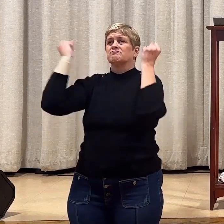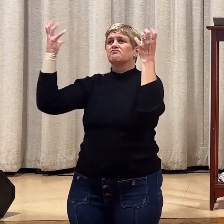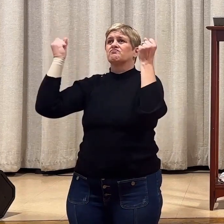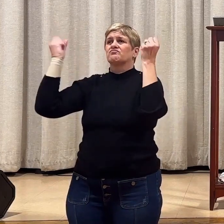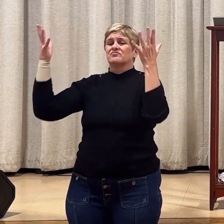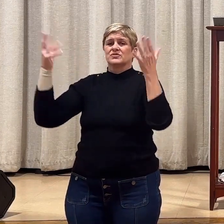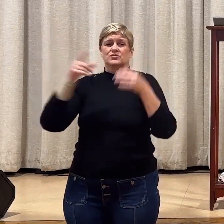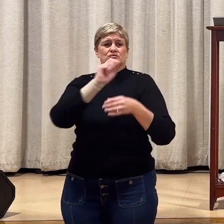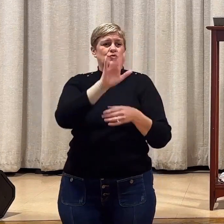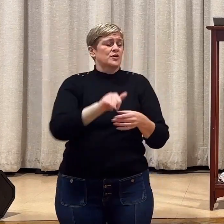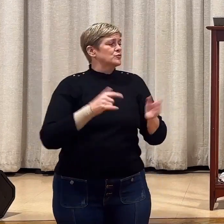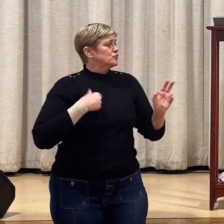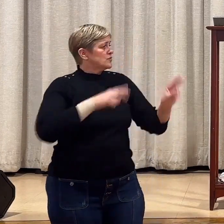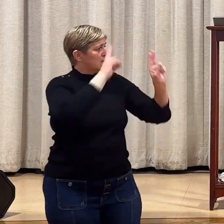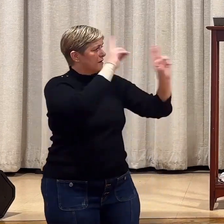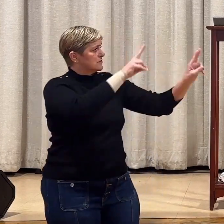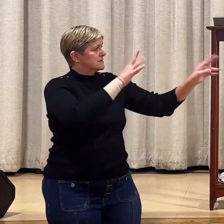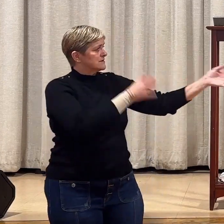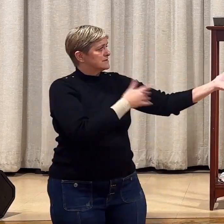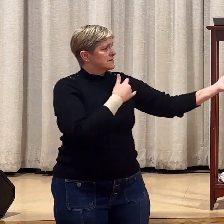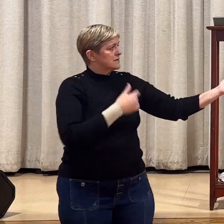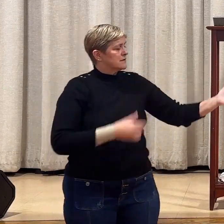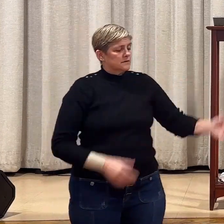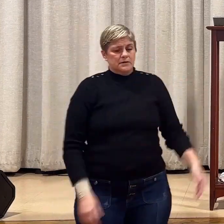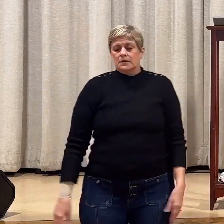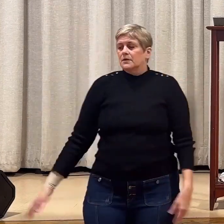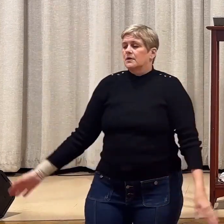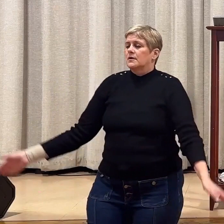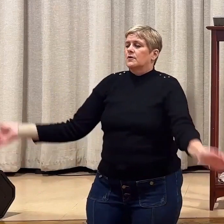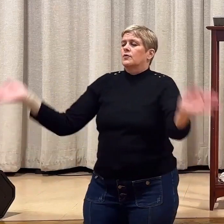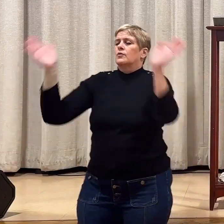So Troy, would you do the honors?